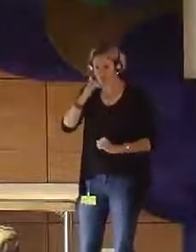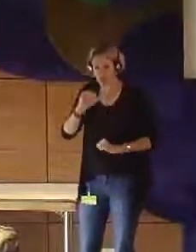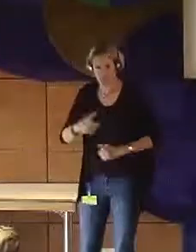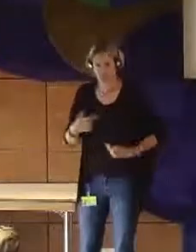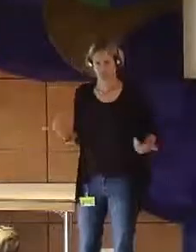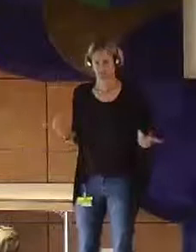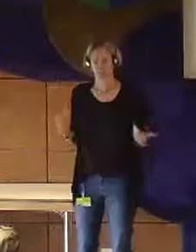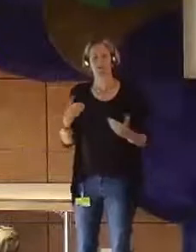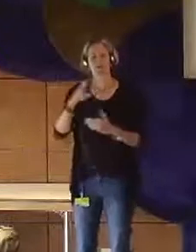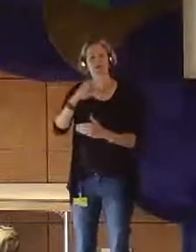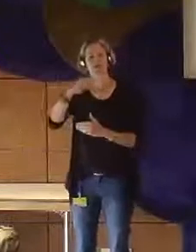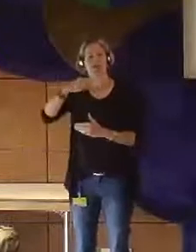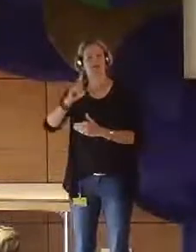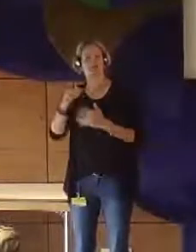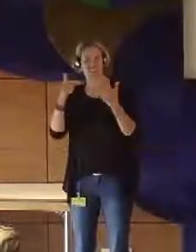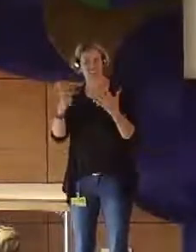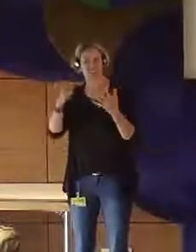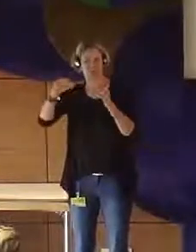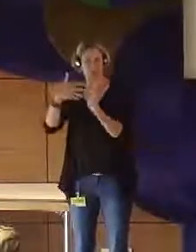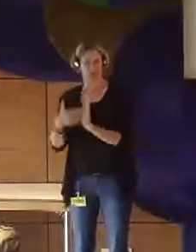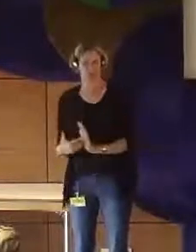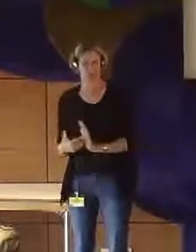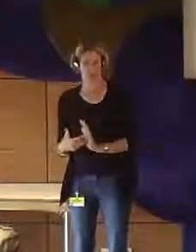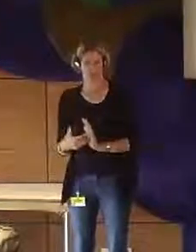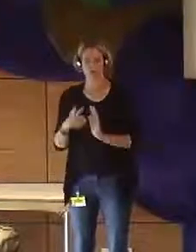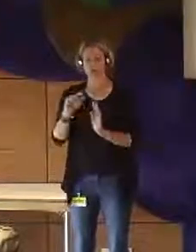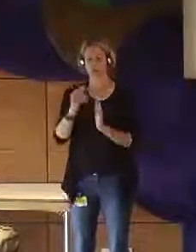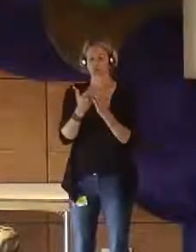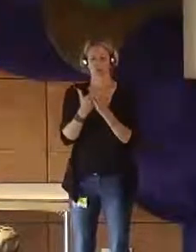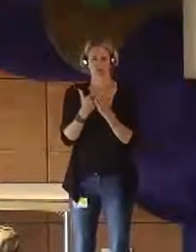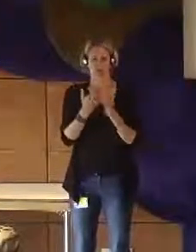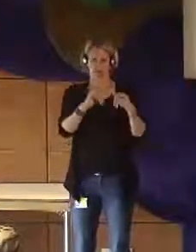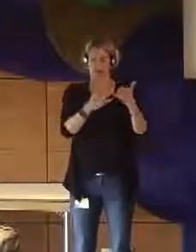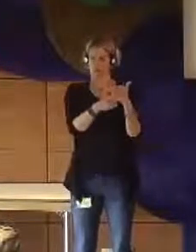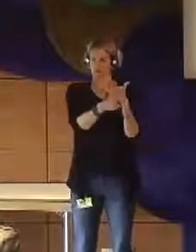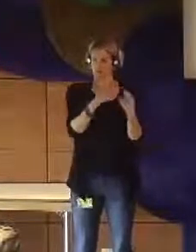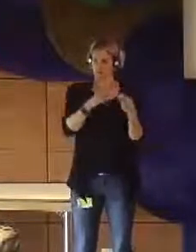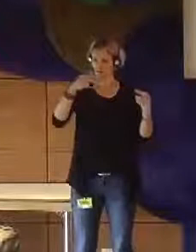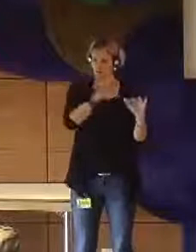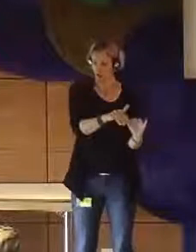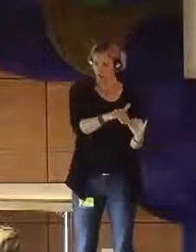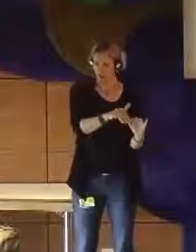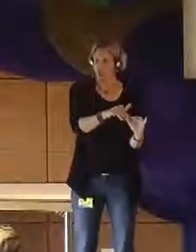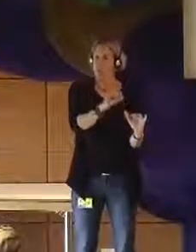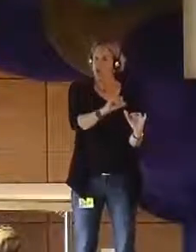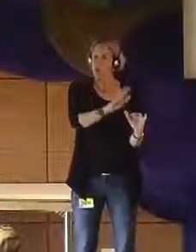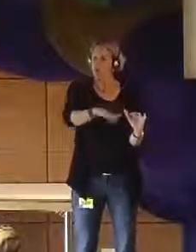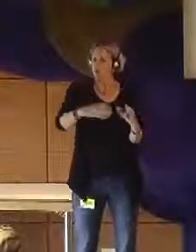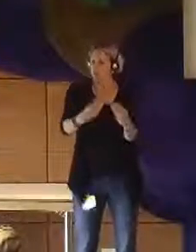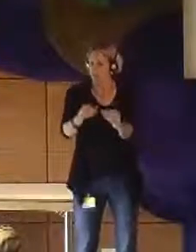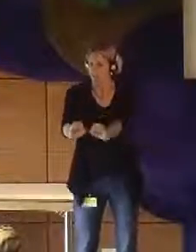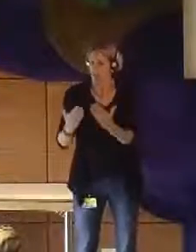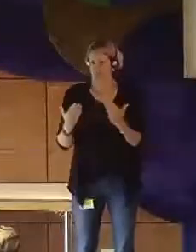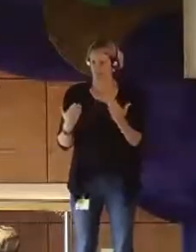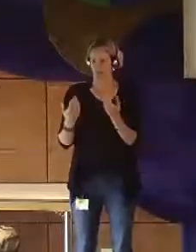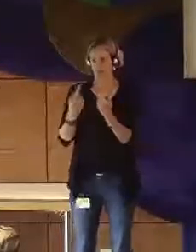who are CHD7 positive who are clearly fertile, but we are now seeing the cohort that we saw as babies coming through who are also wanting to